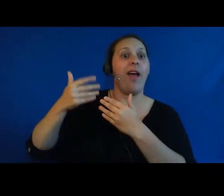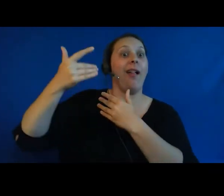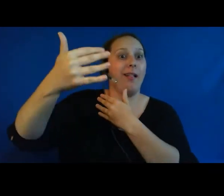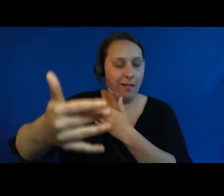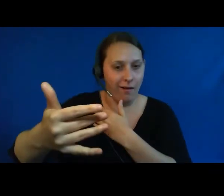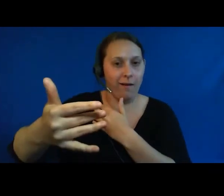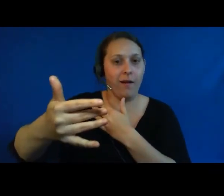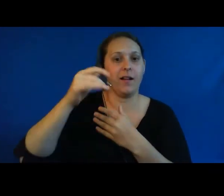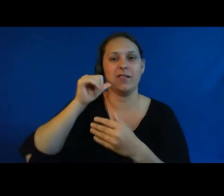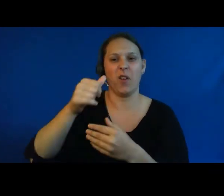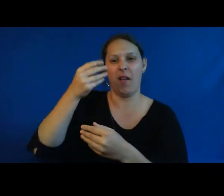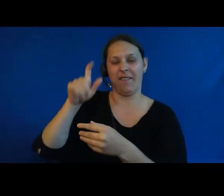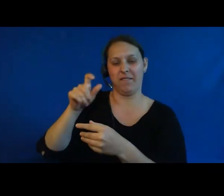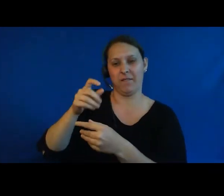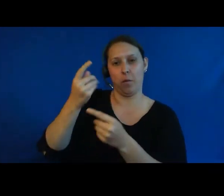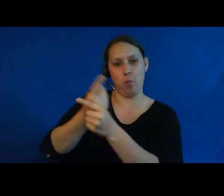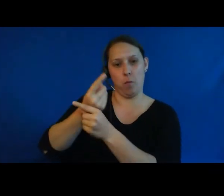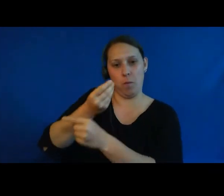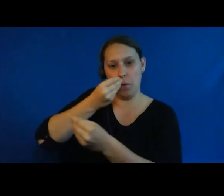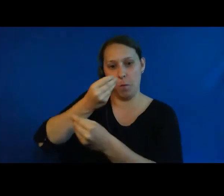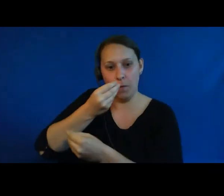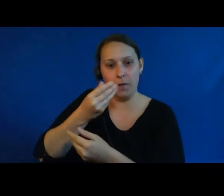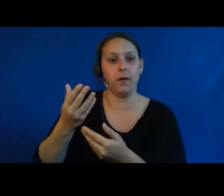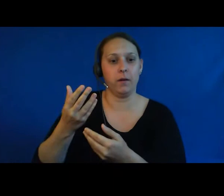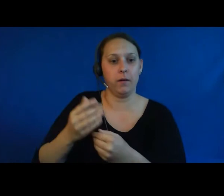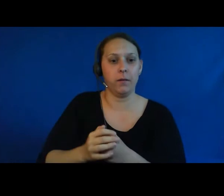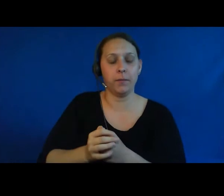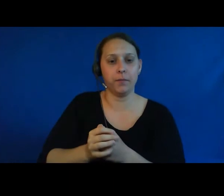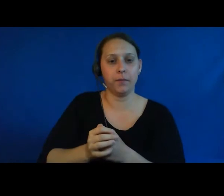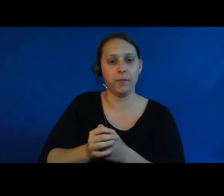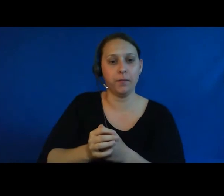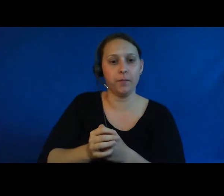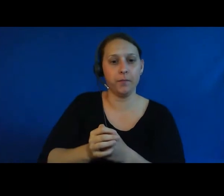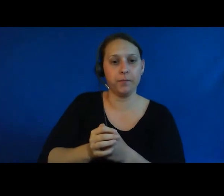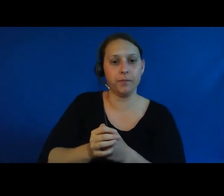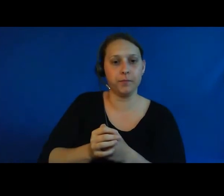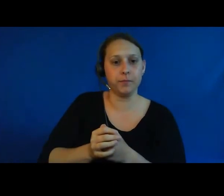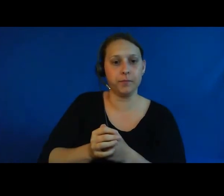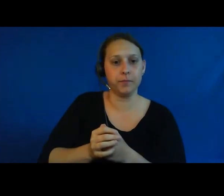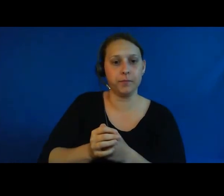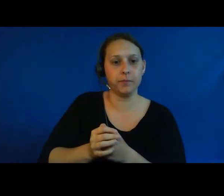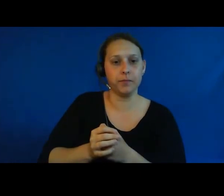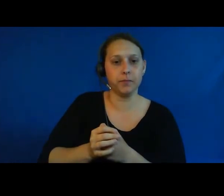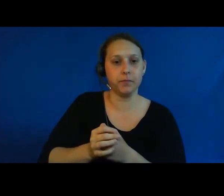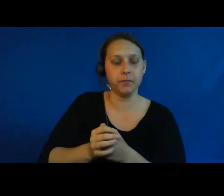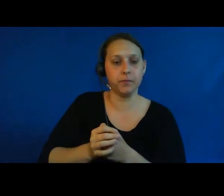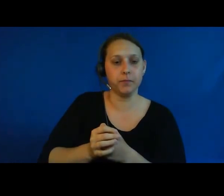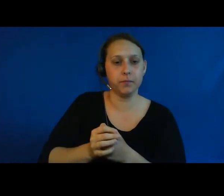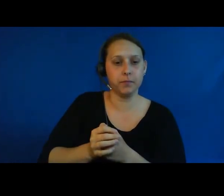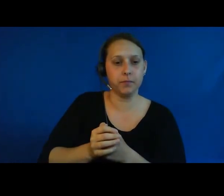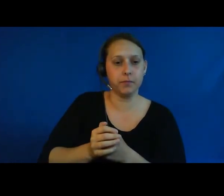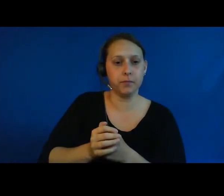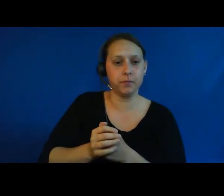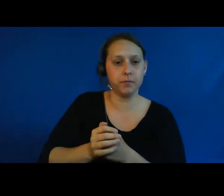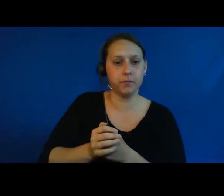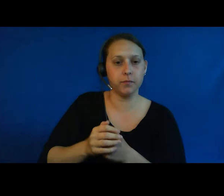to feed properly. So although there's a good amount of work being done to